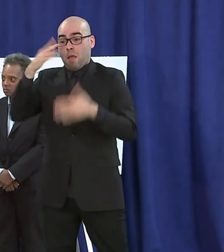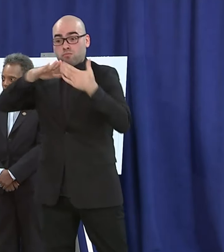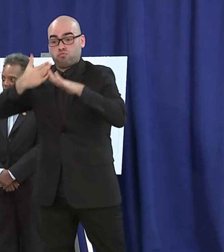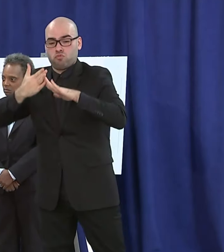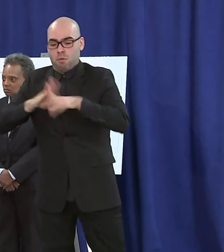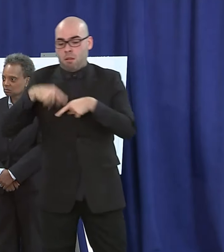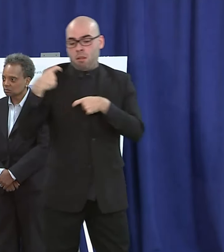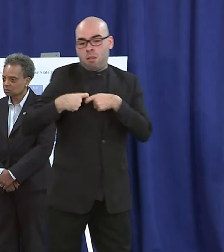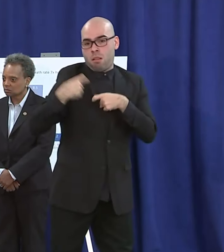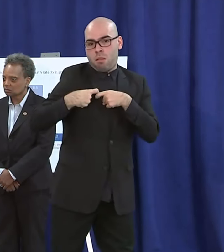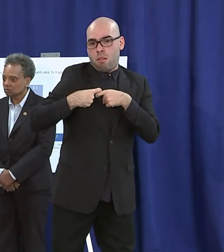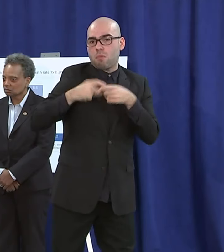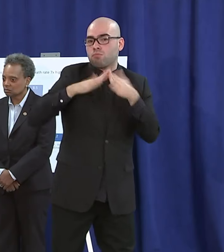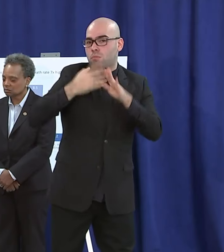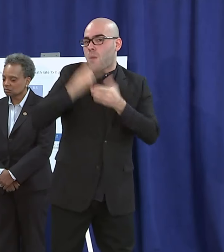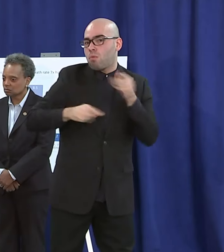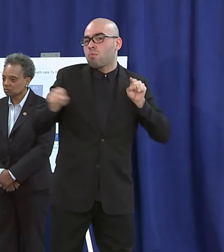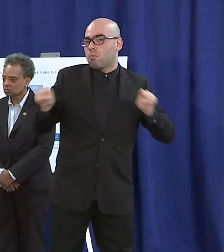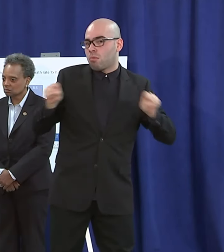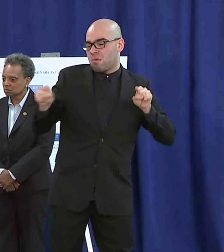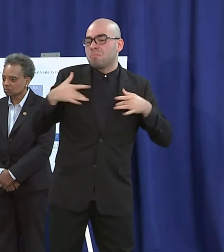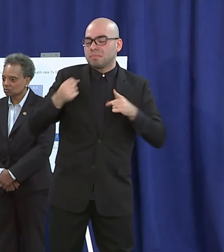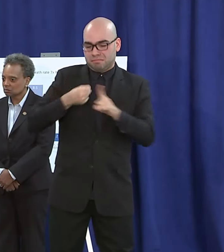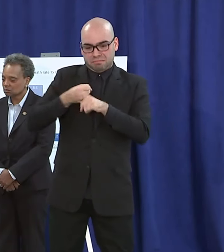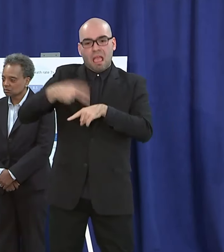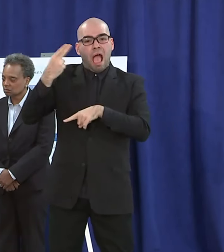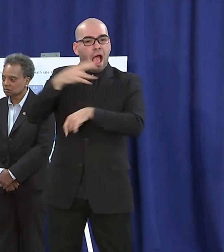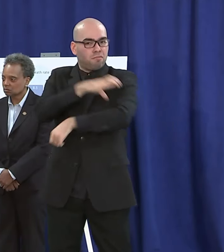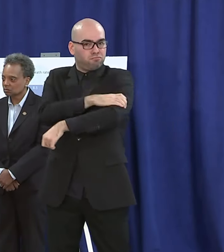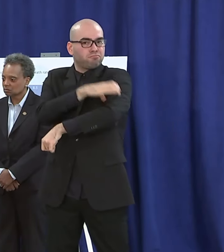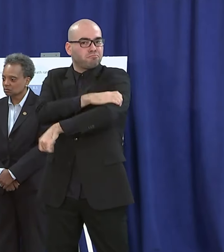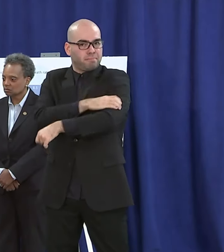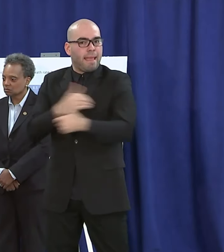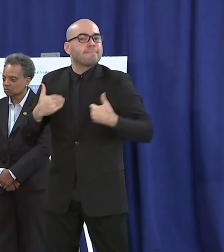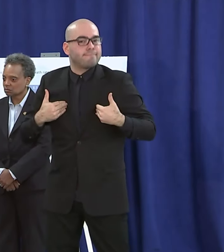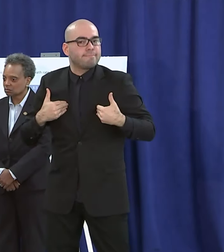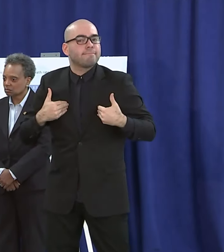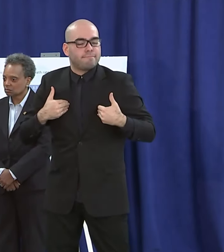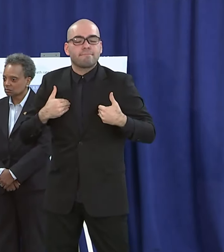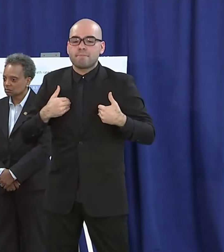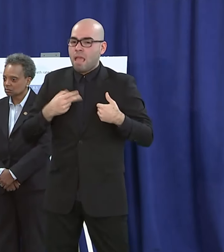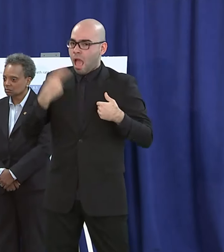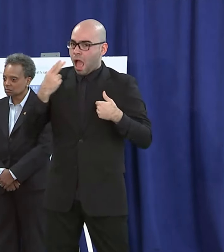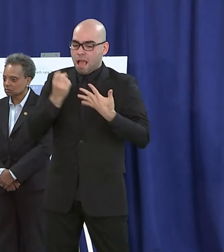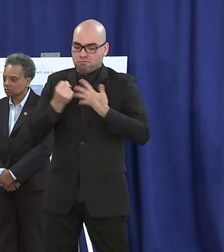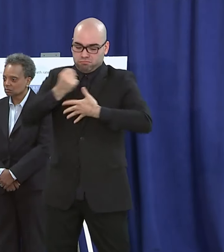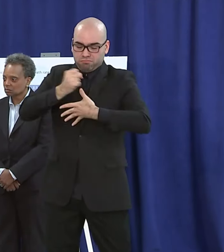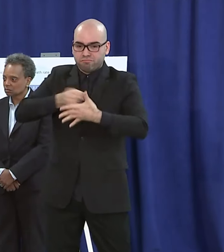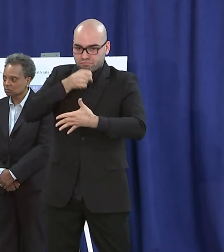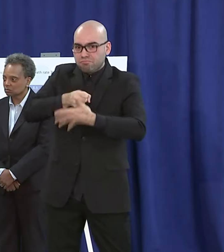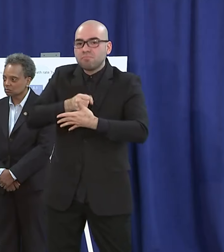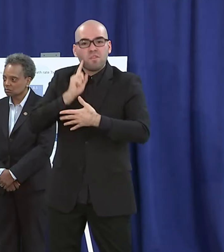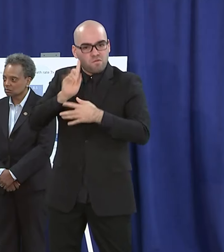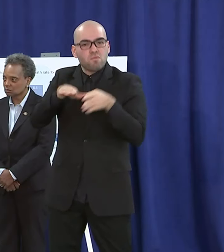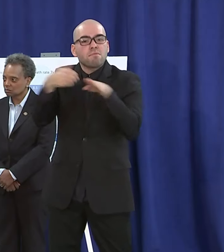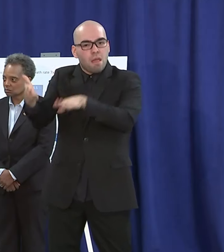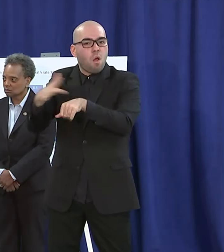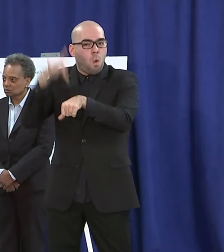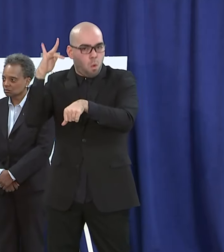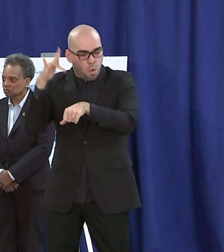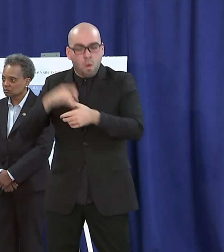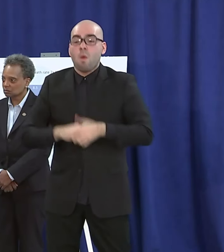Latinx communities. Our teams have focused on hypertension management in 10 Westside neighborhoods, the same ones that are